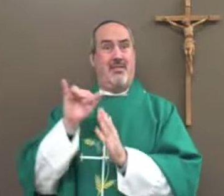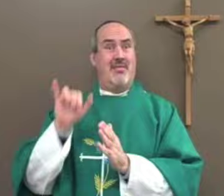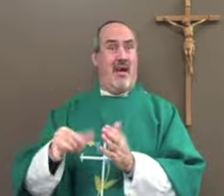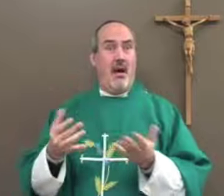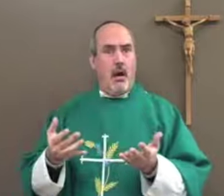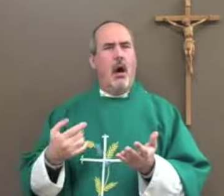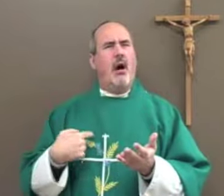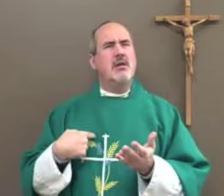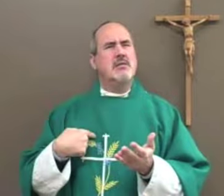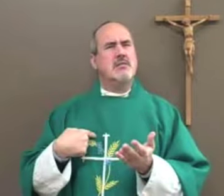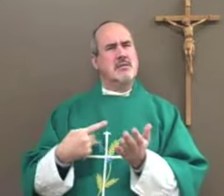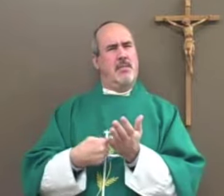I would pray.